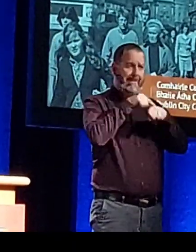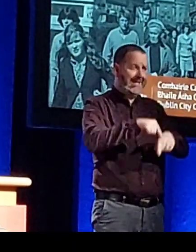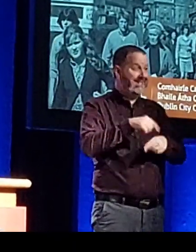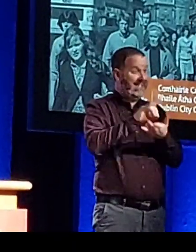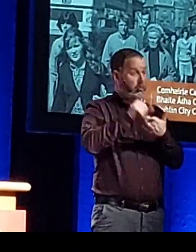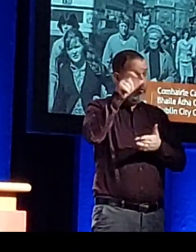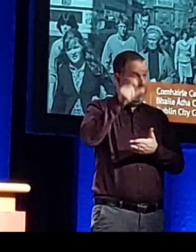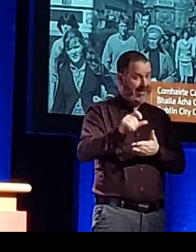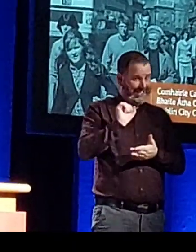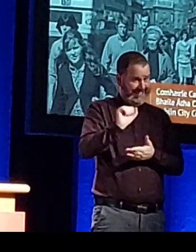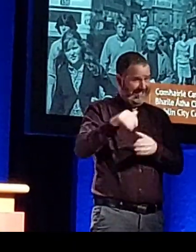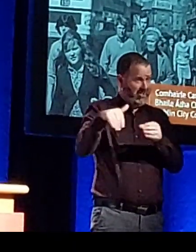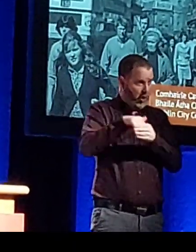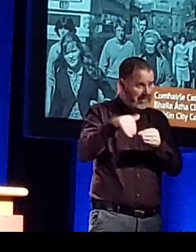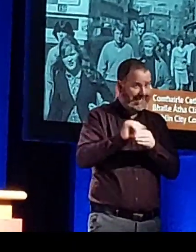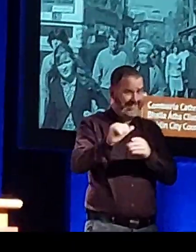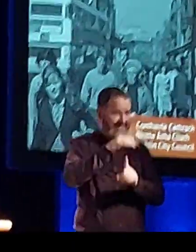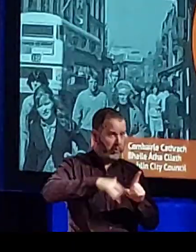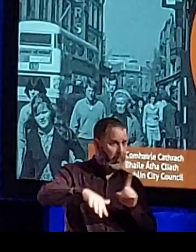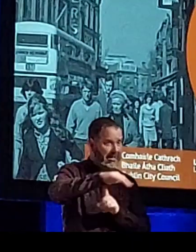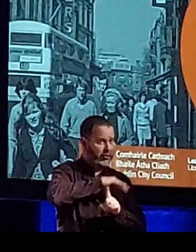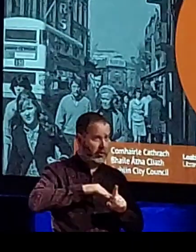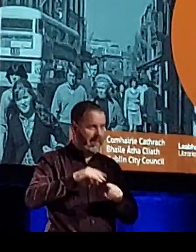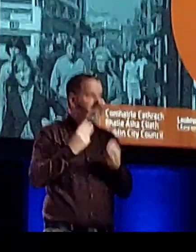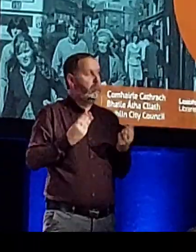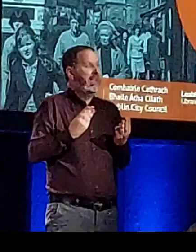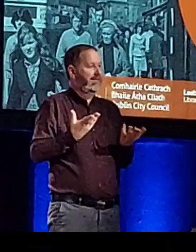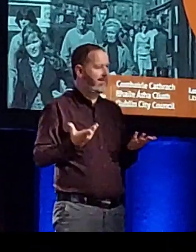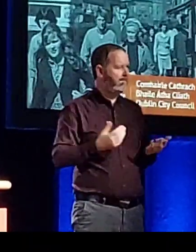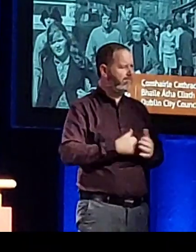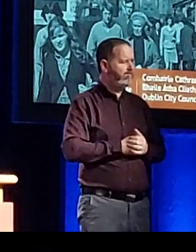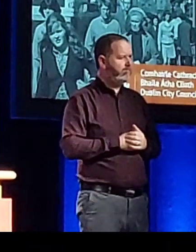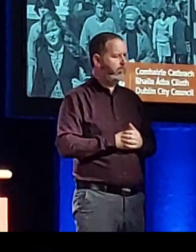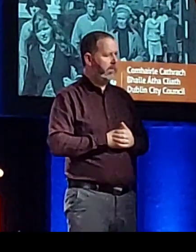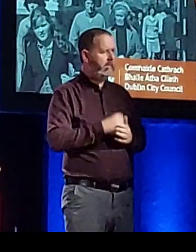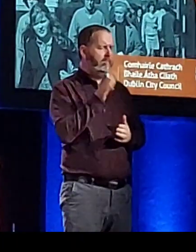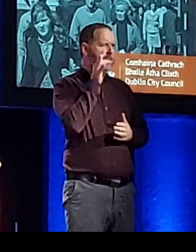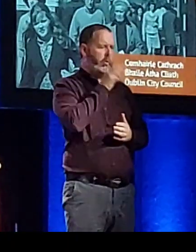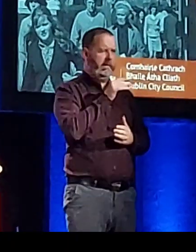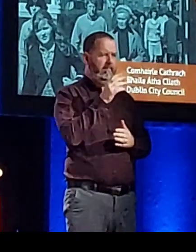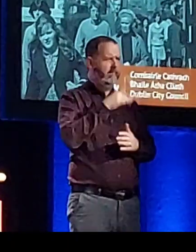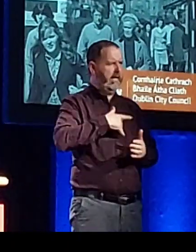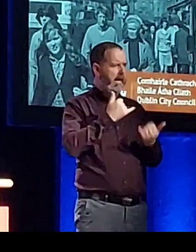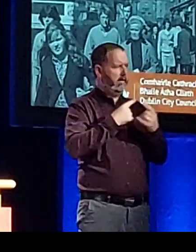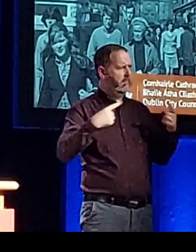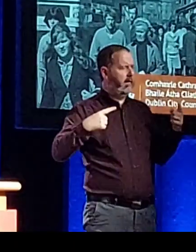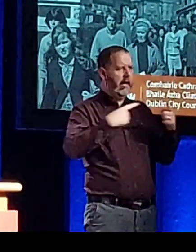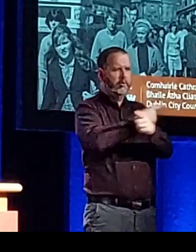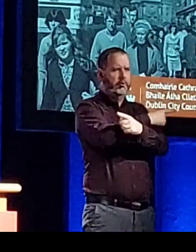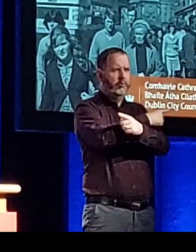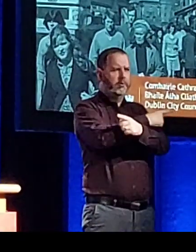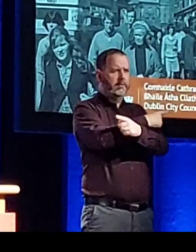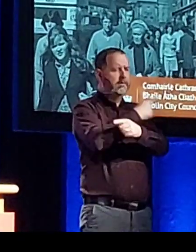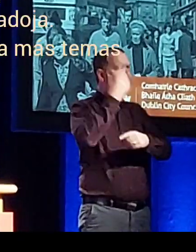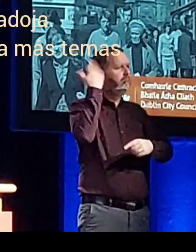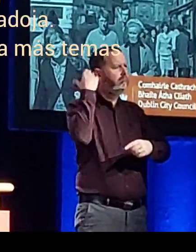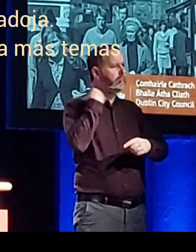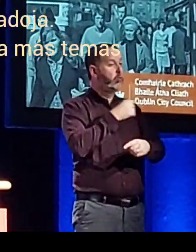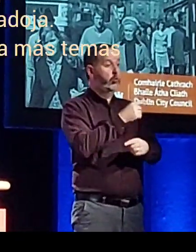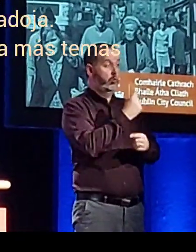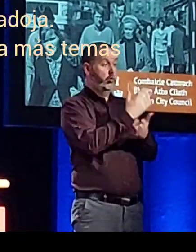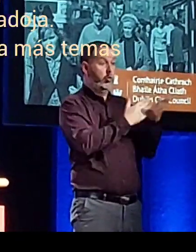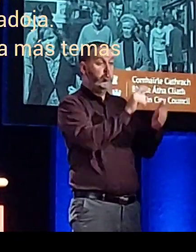in the present. It seems a paradox in some ways that the subjects that have generated the most